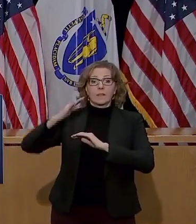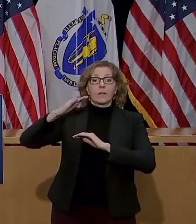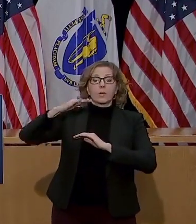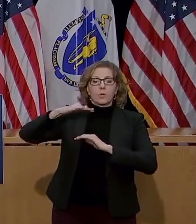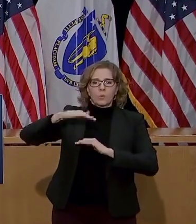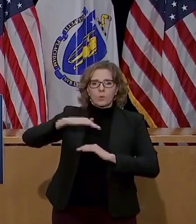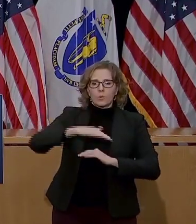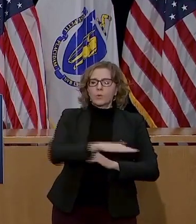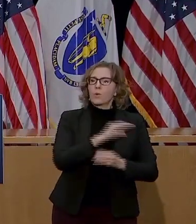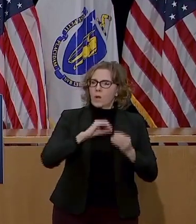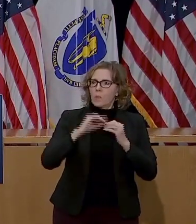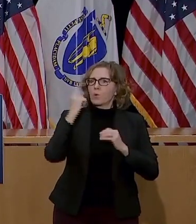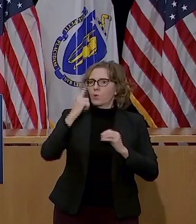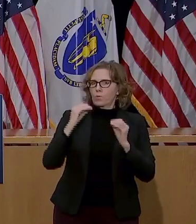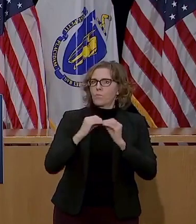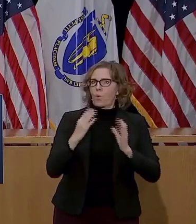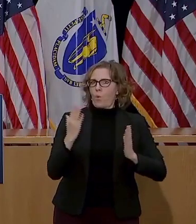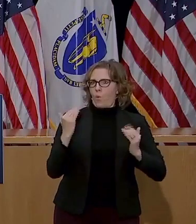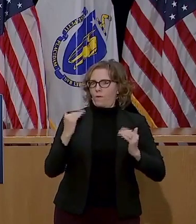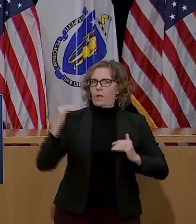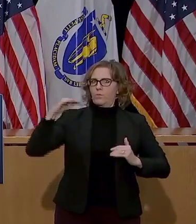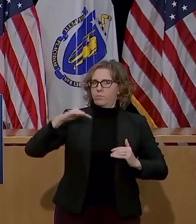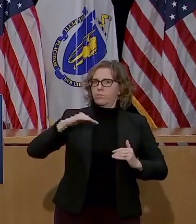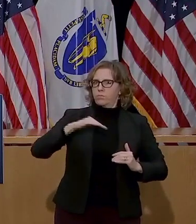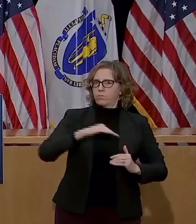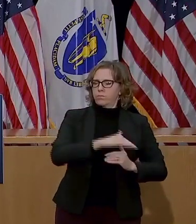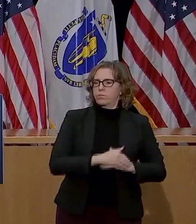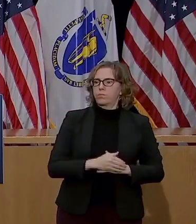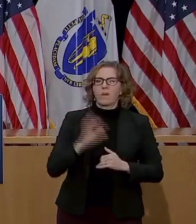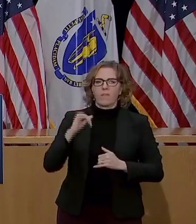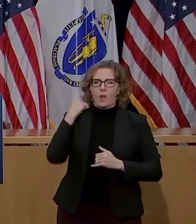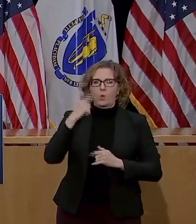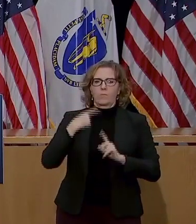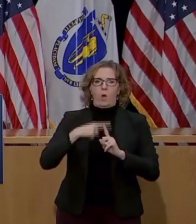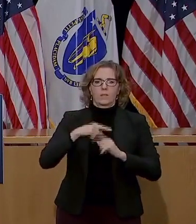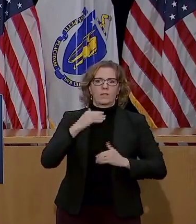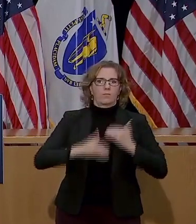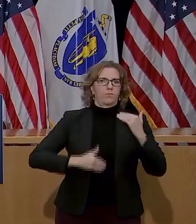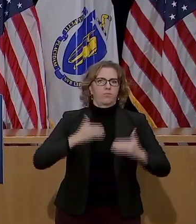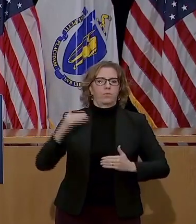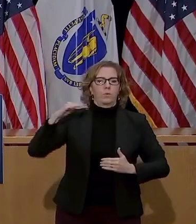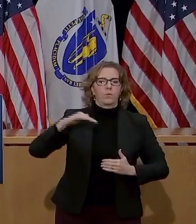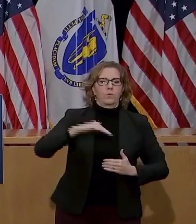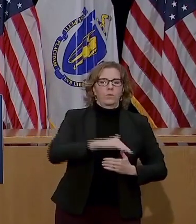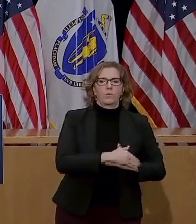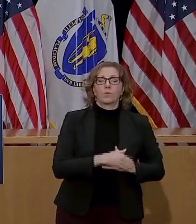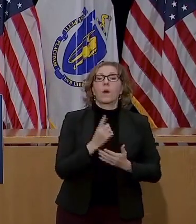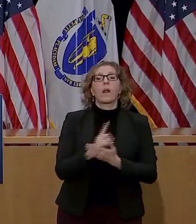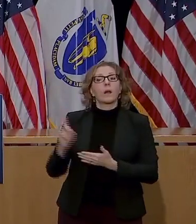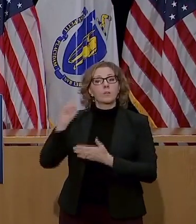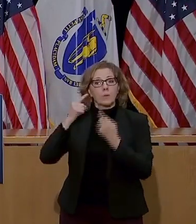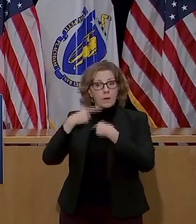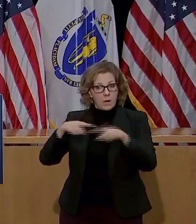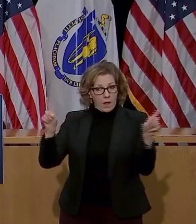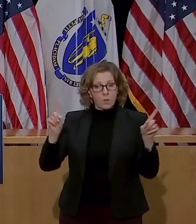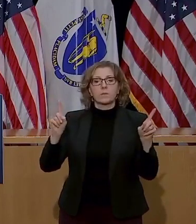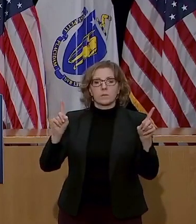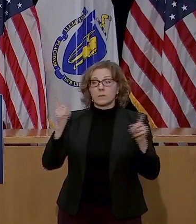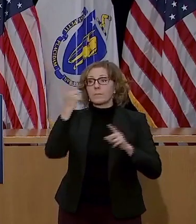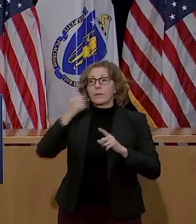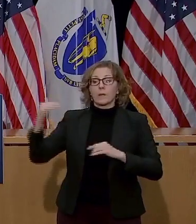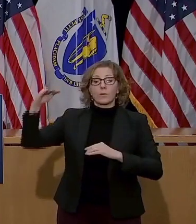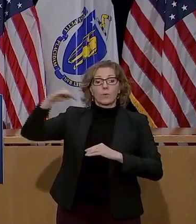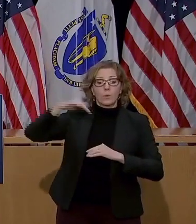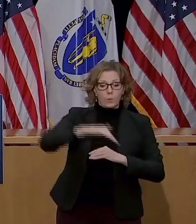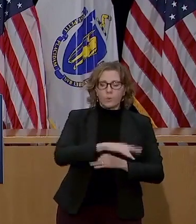direction. Due to that positive momentum, we announced last week that we were lifting some of the restrictions that were associated with the